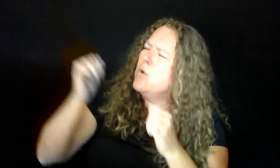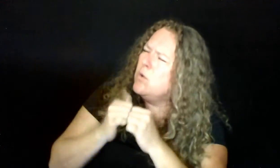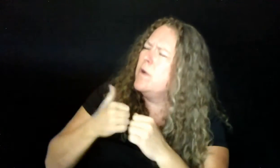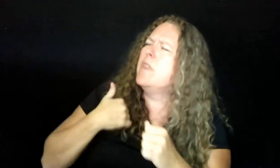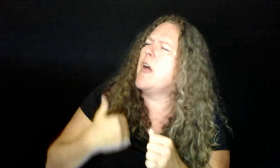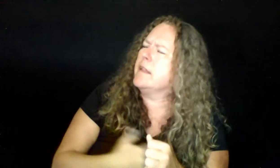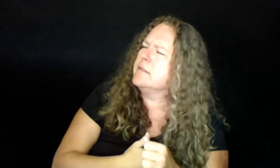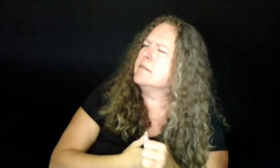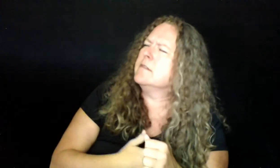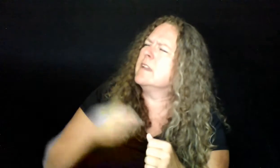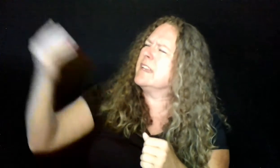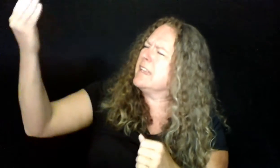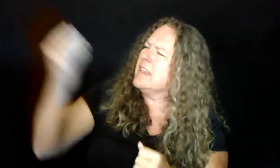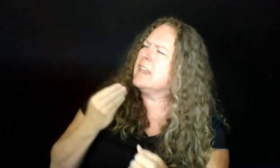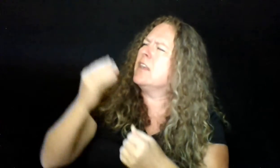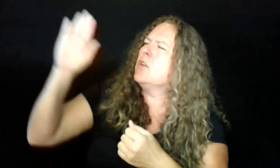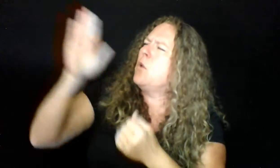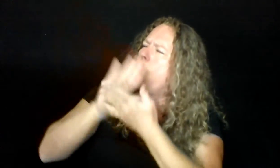peace, your courage, your hope, and your strength.